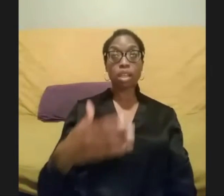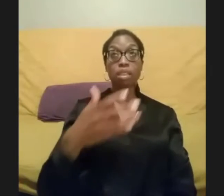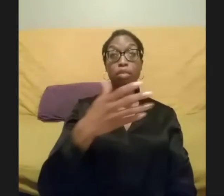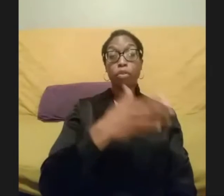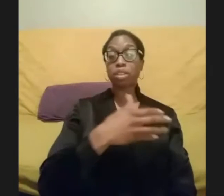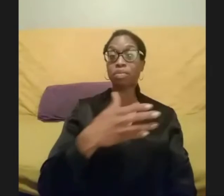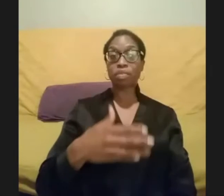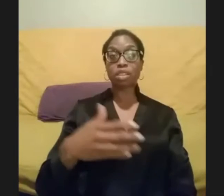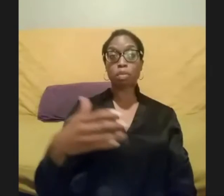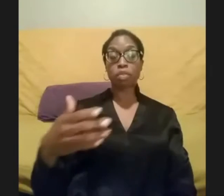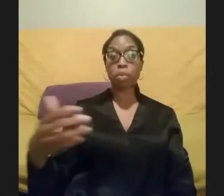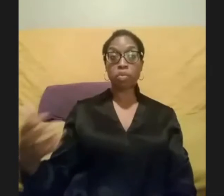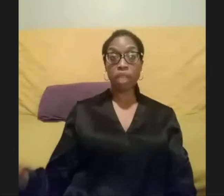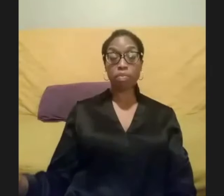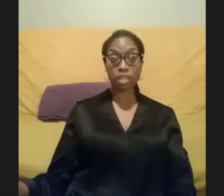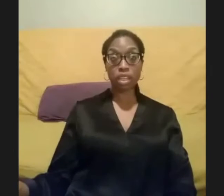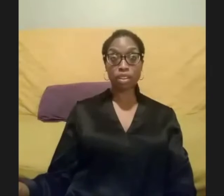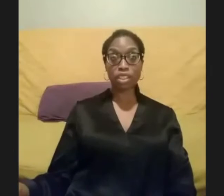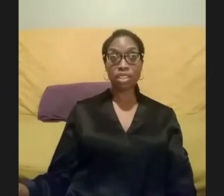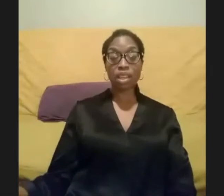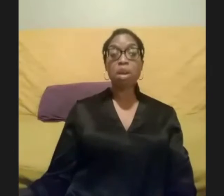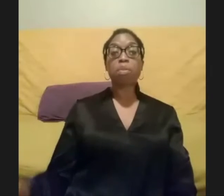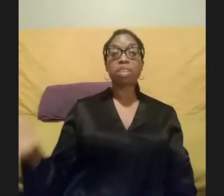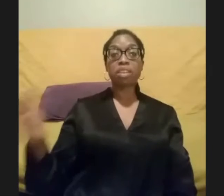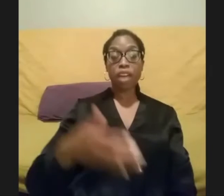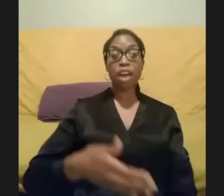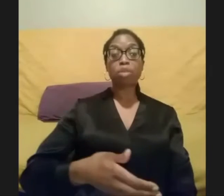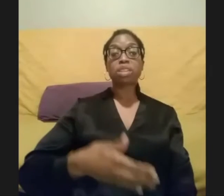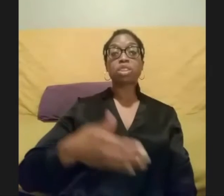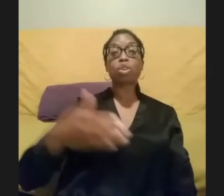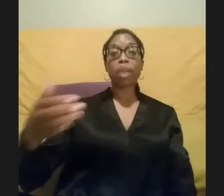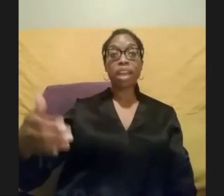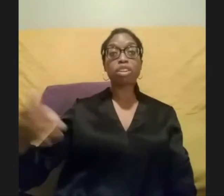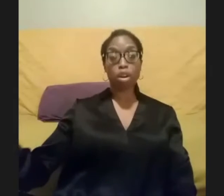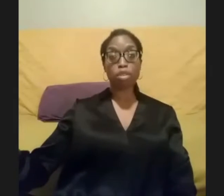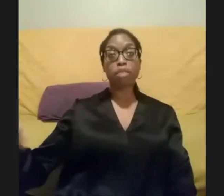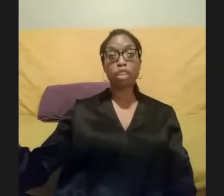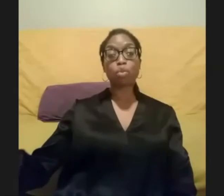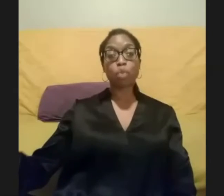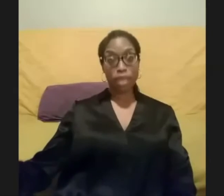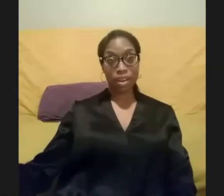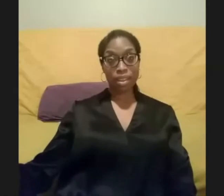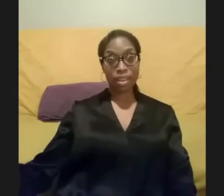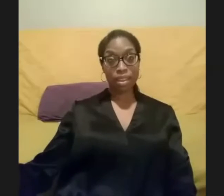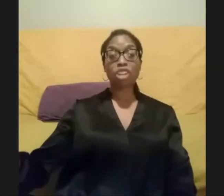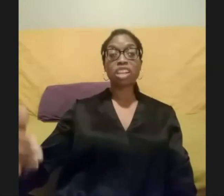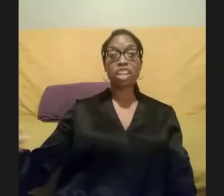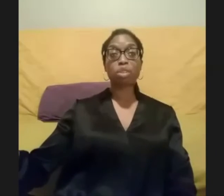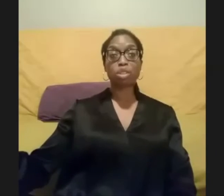the 40s and 50s to prevent women from having miscarriages. What they found was that the granddaughters of these women were actually at increased risk